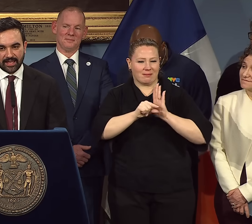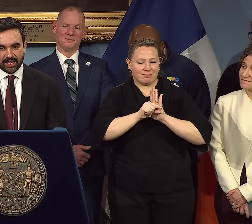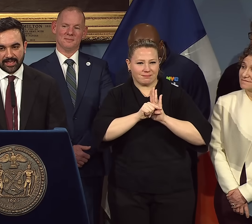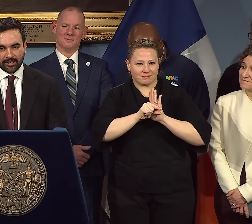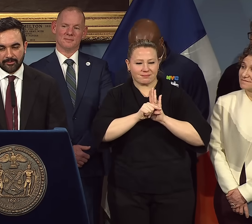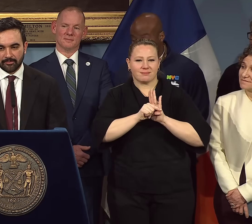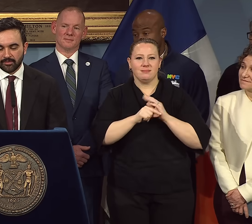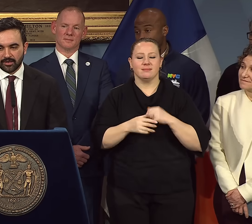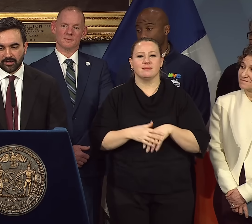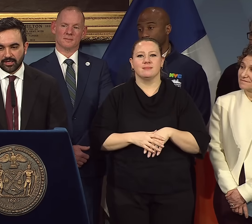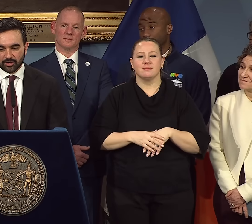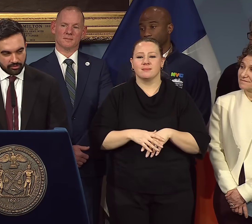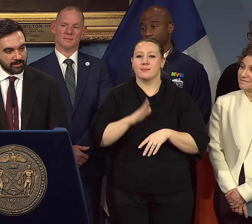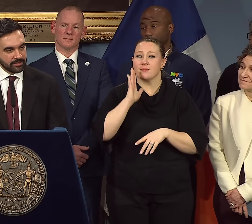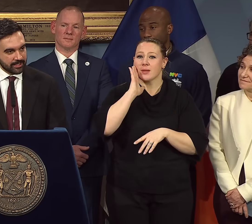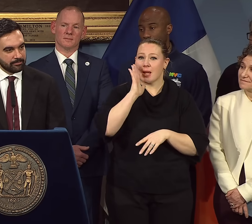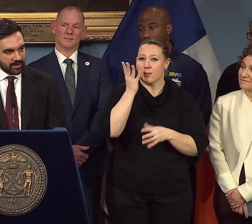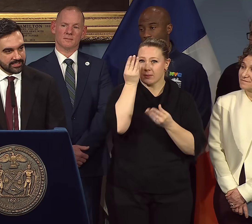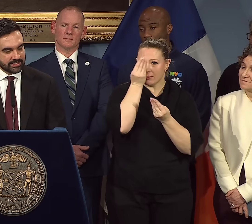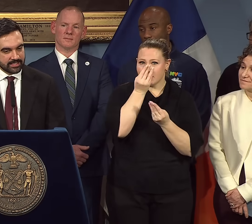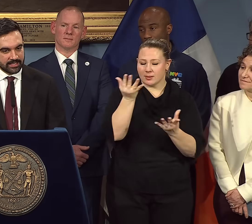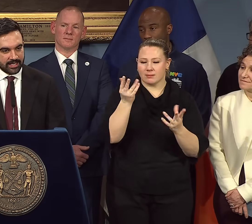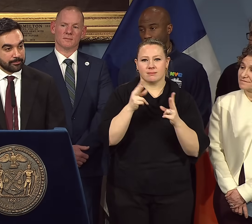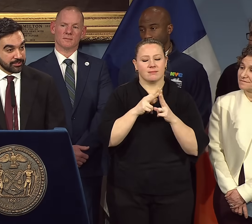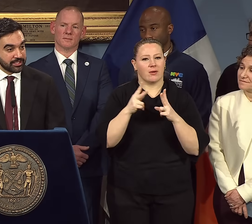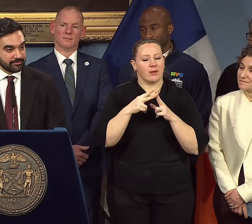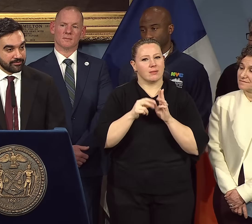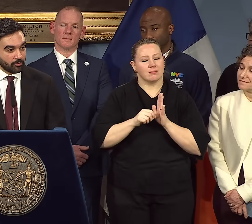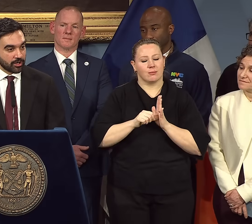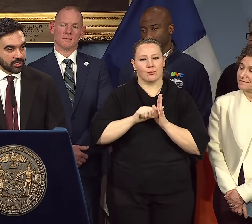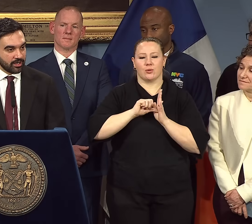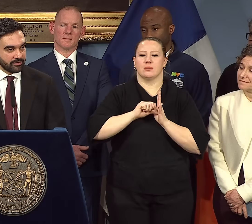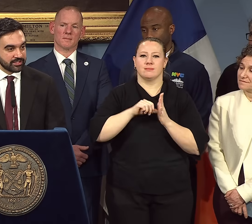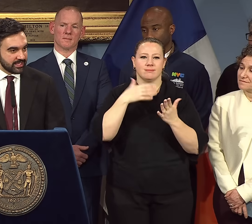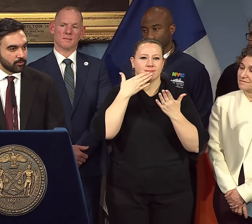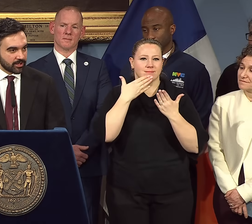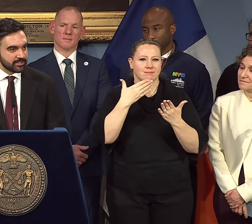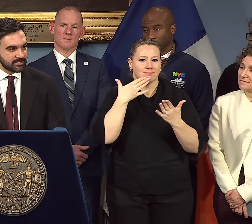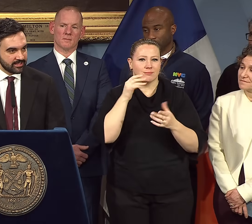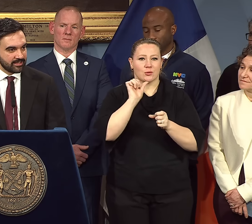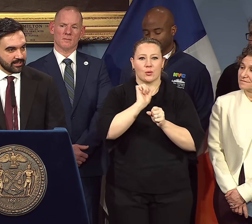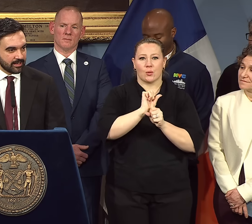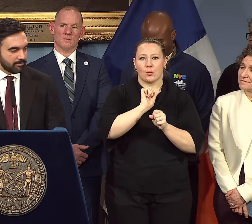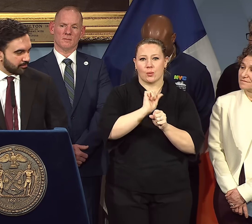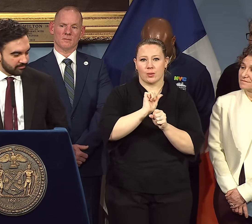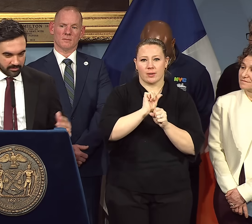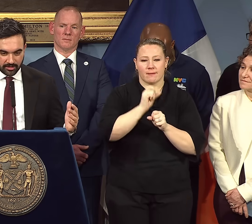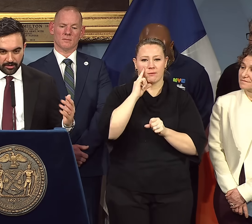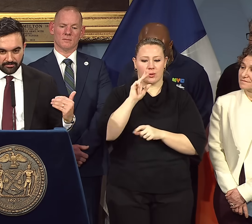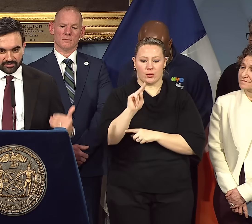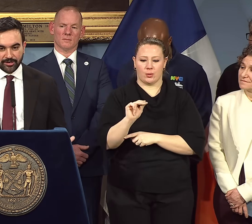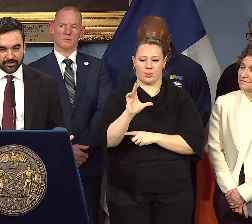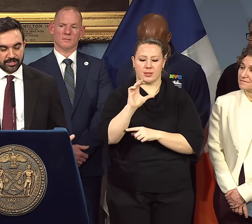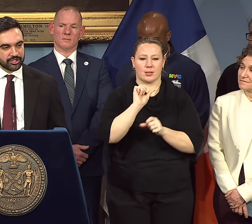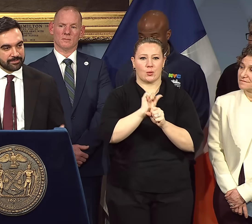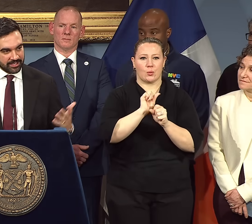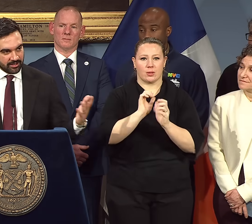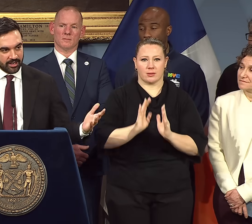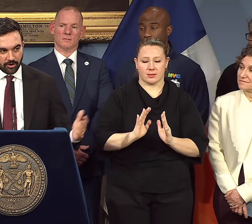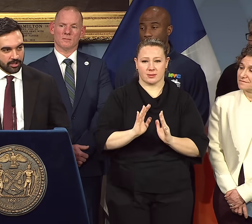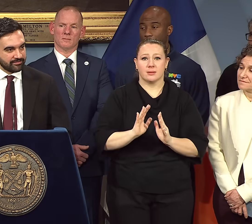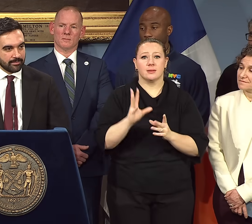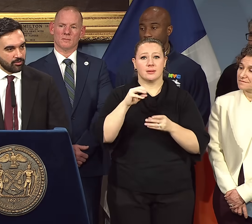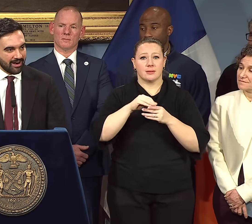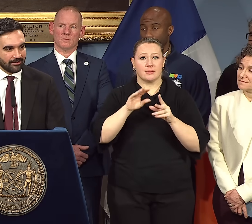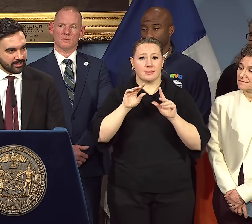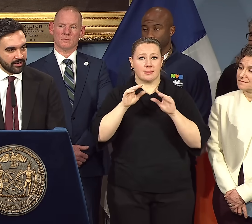say that I am incredibly impressed and appreciative of the work of the city workers, both their leadership here